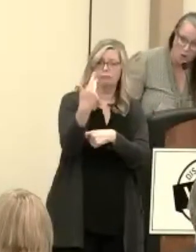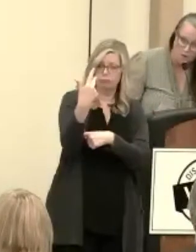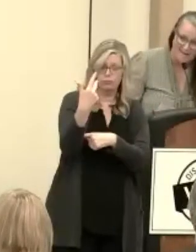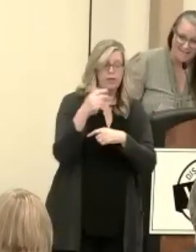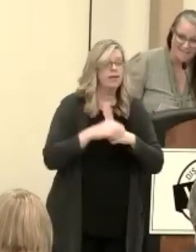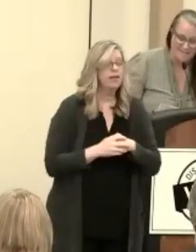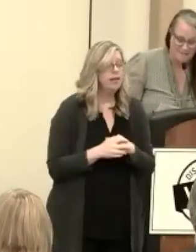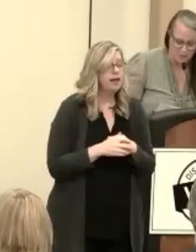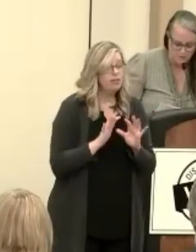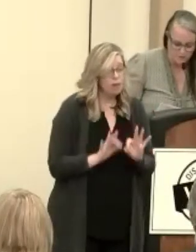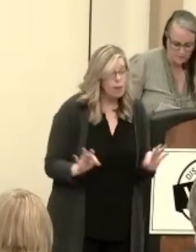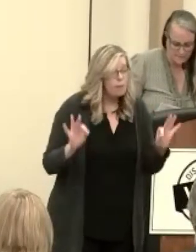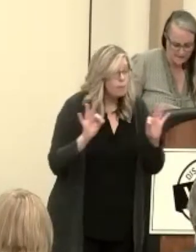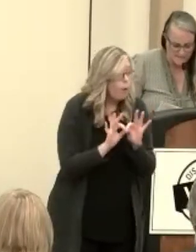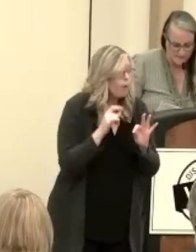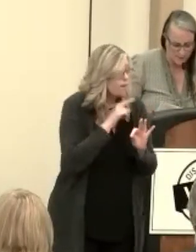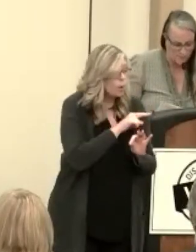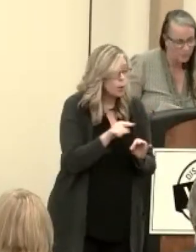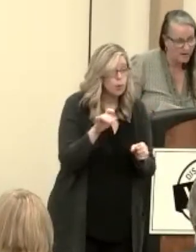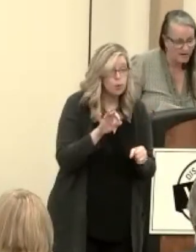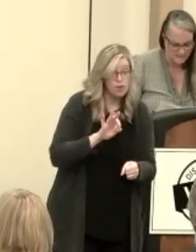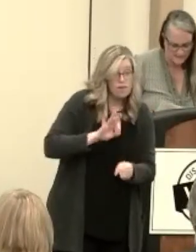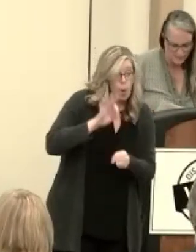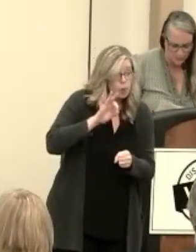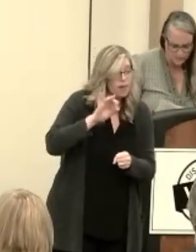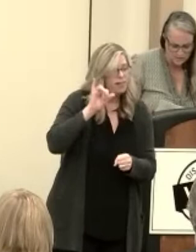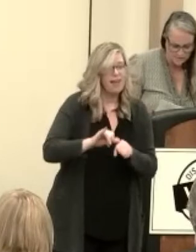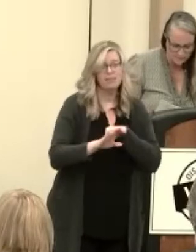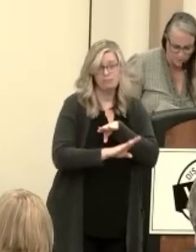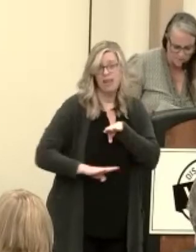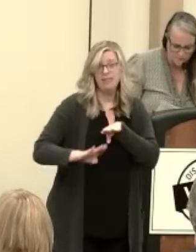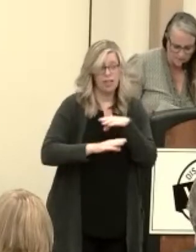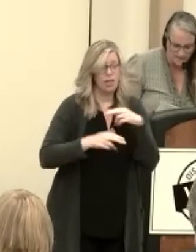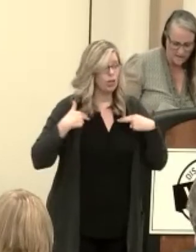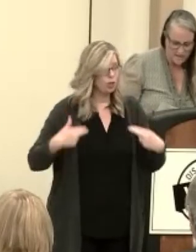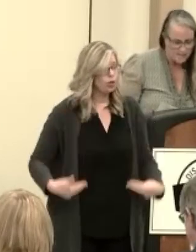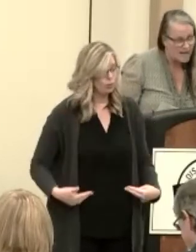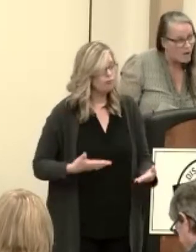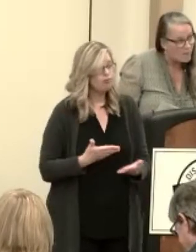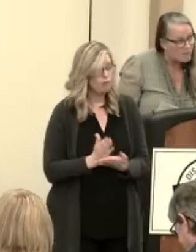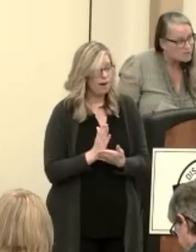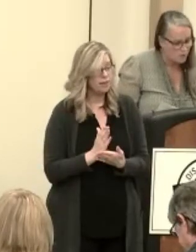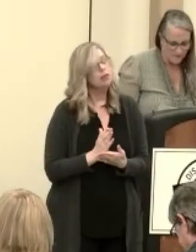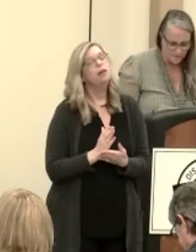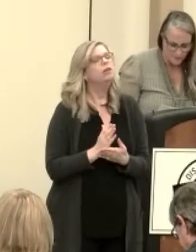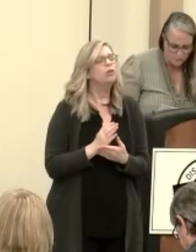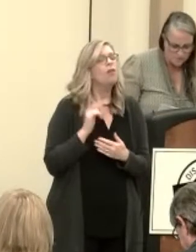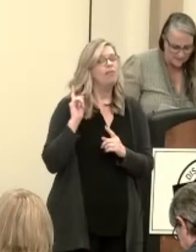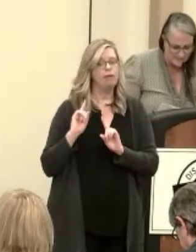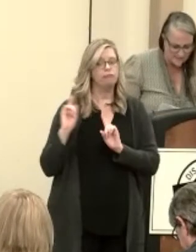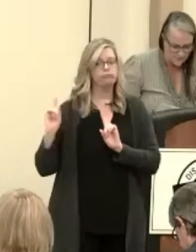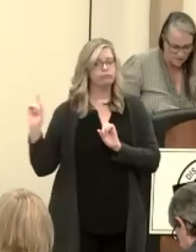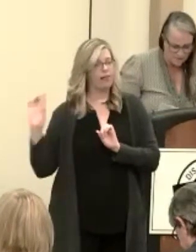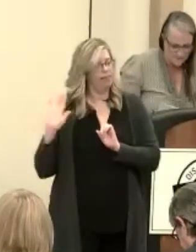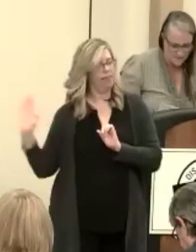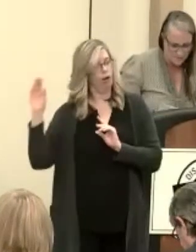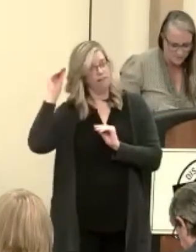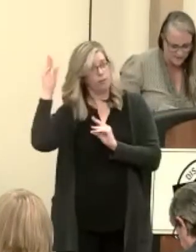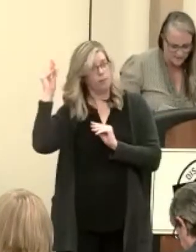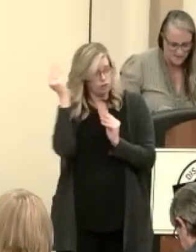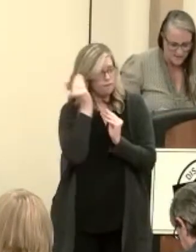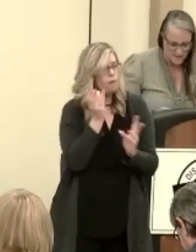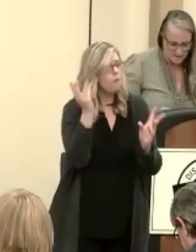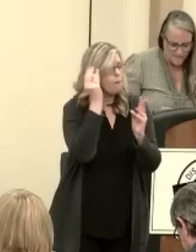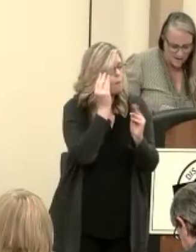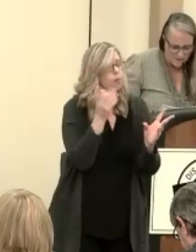of voting is also a basic human right. The importance of informed voting to help ensure that those elected to office best